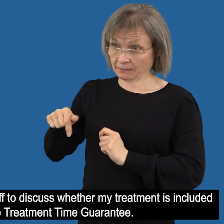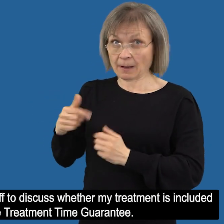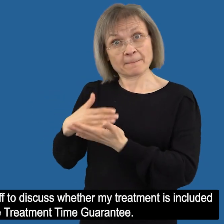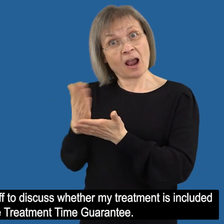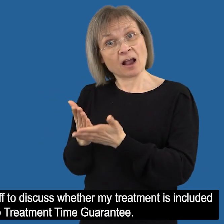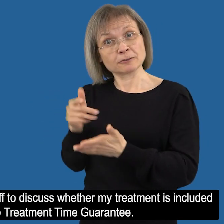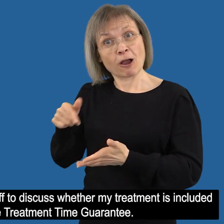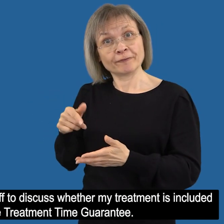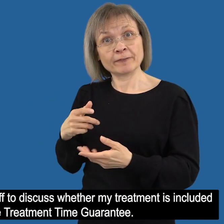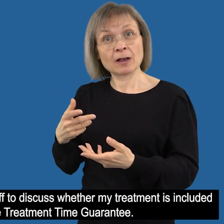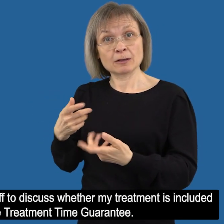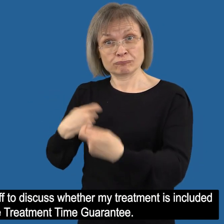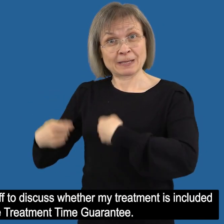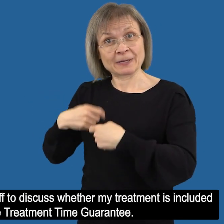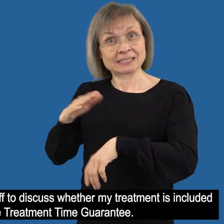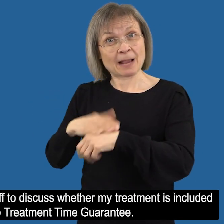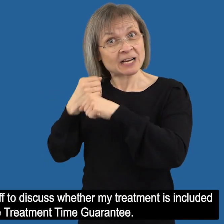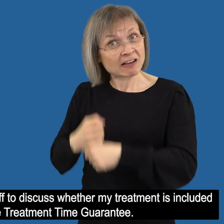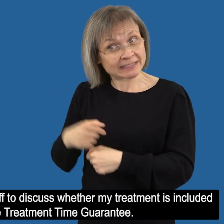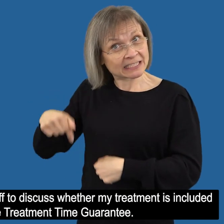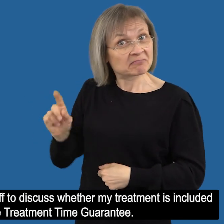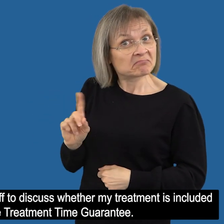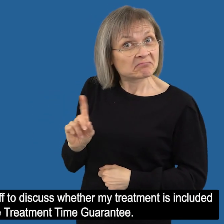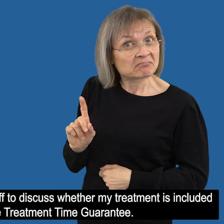whether my treatment is included in the treatment time guarantee.